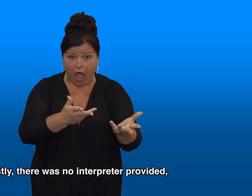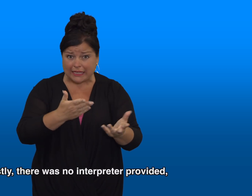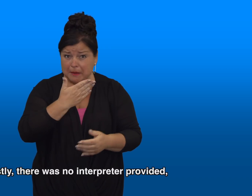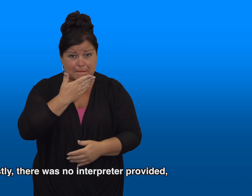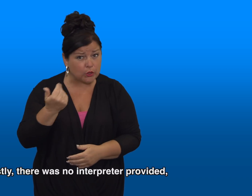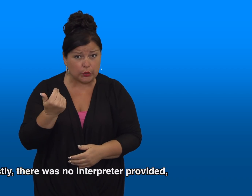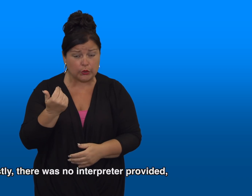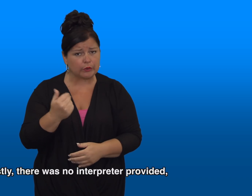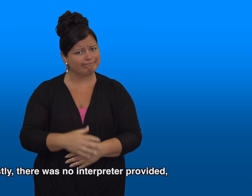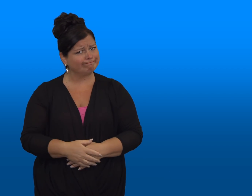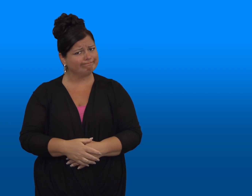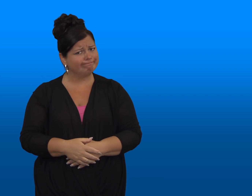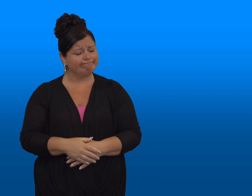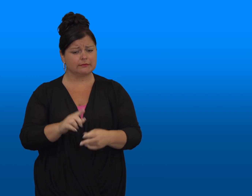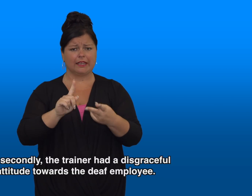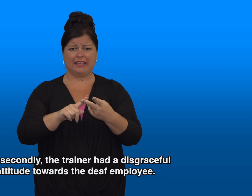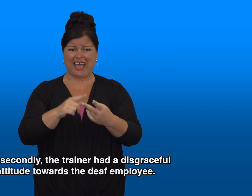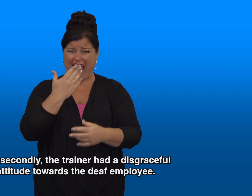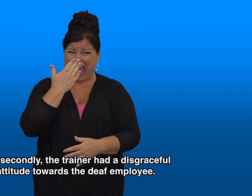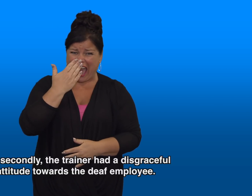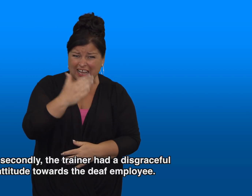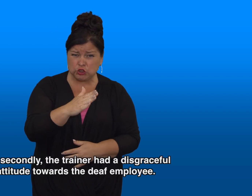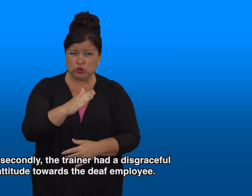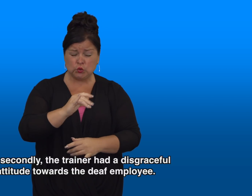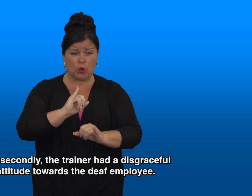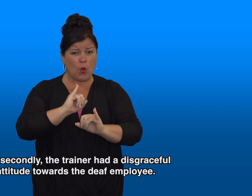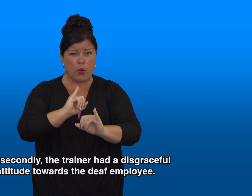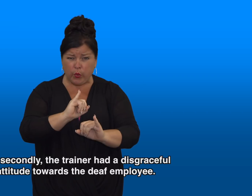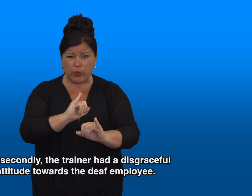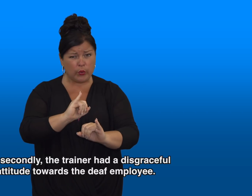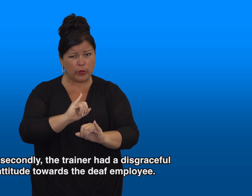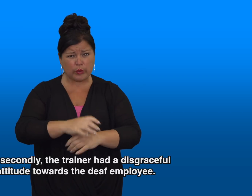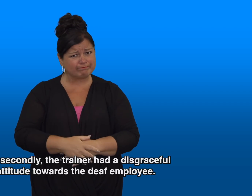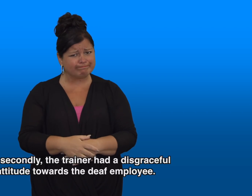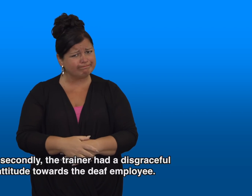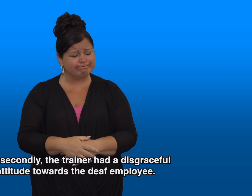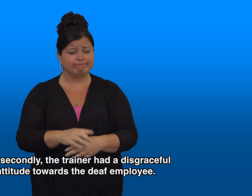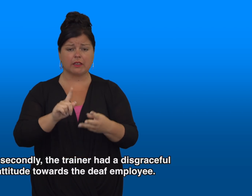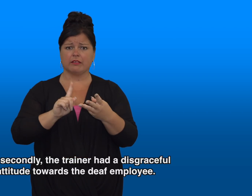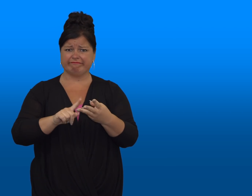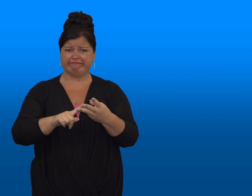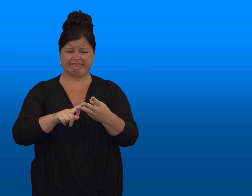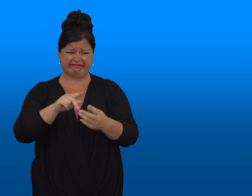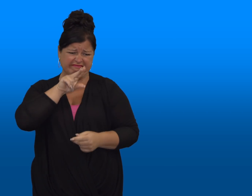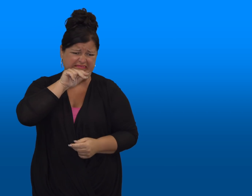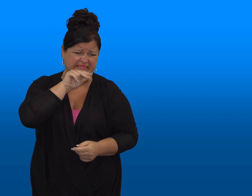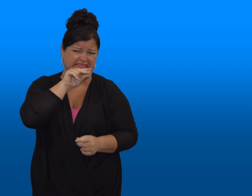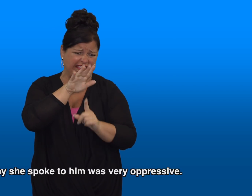no interpreter provided. And secondly, the trainer had a disgraceful attitude towards the deaf employee. The